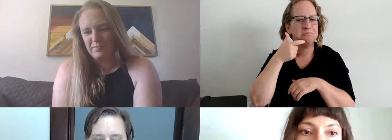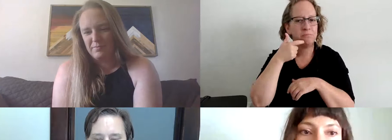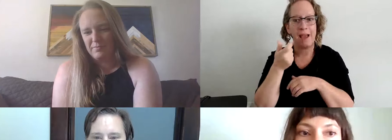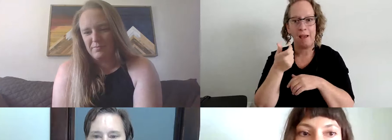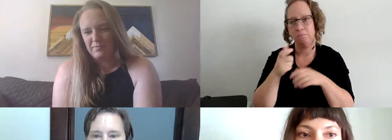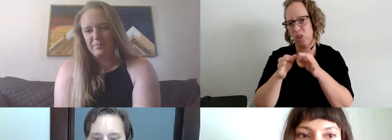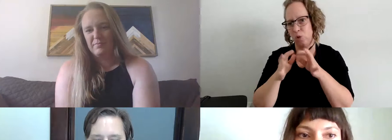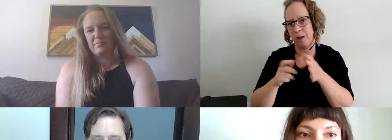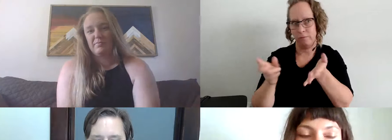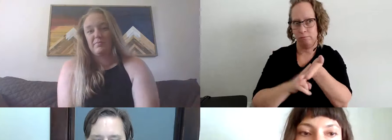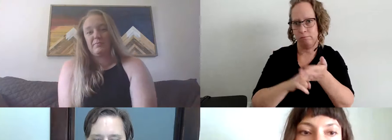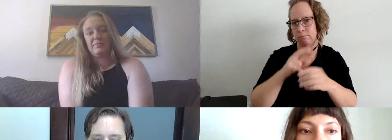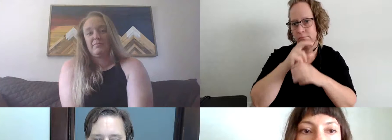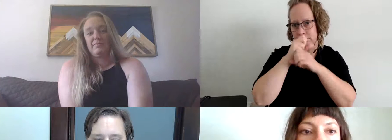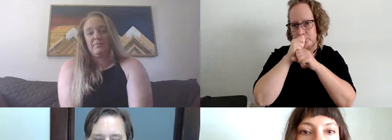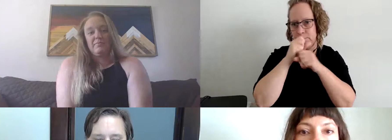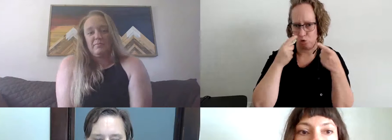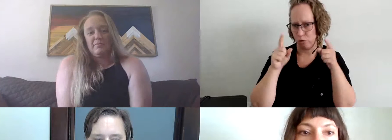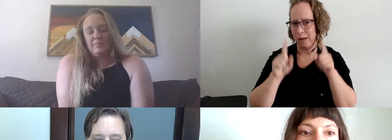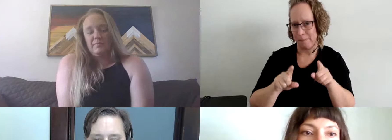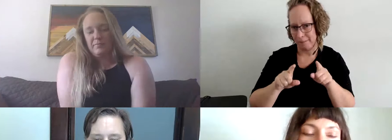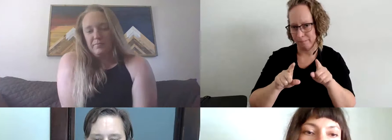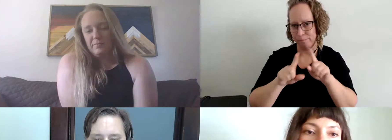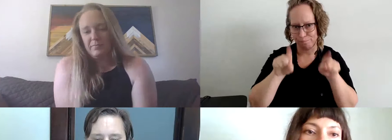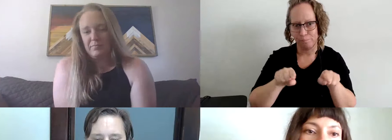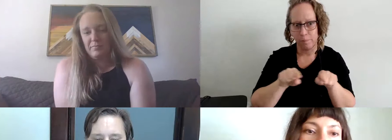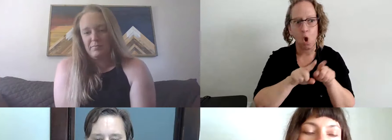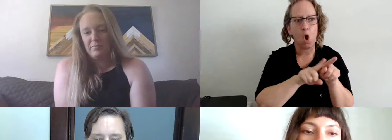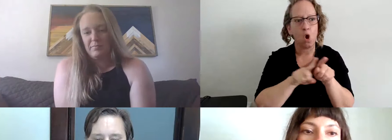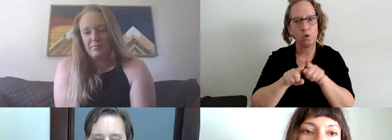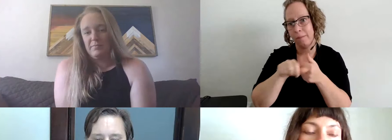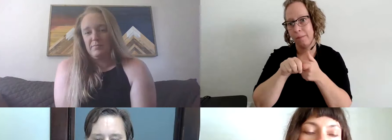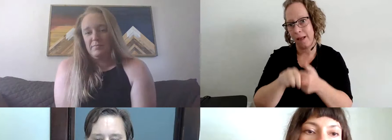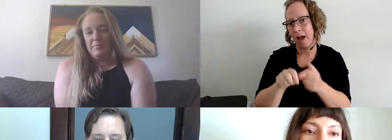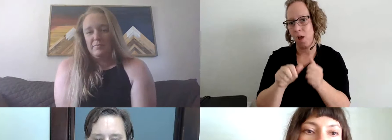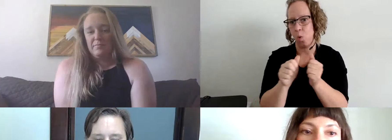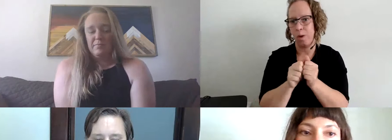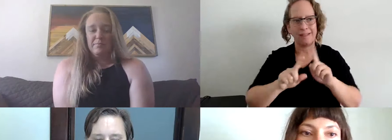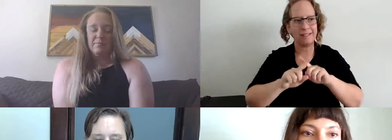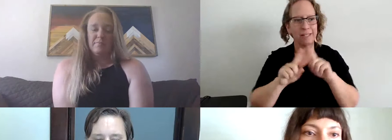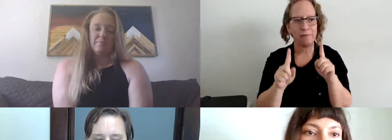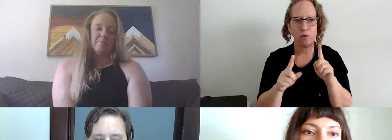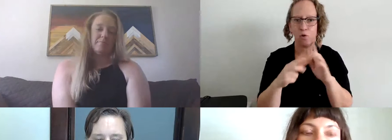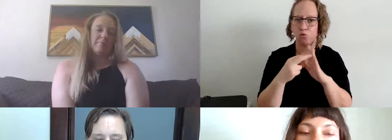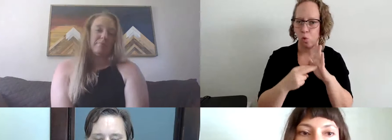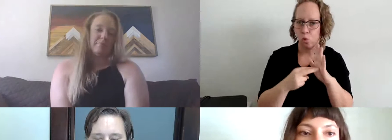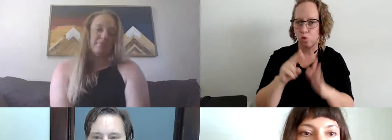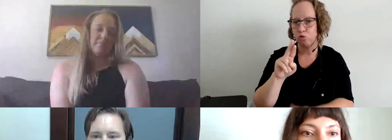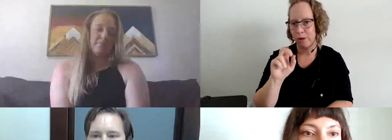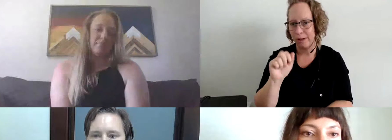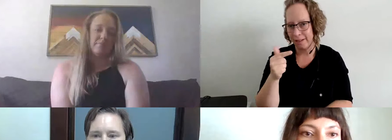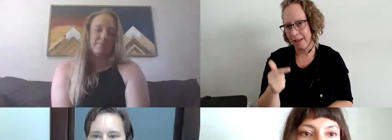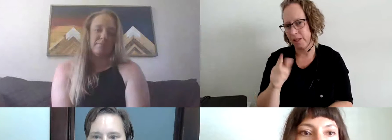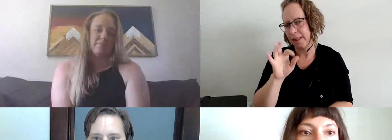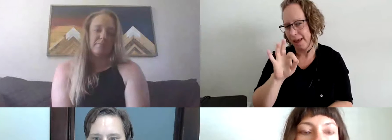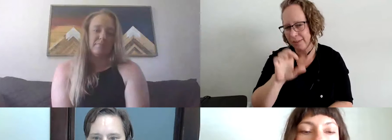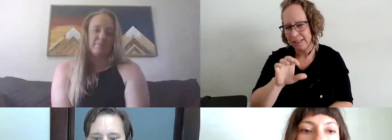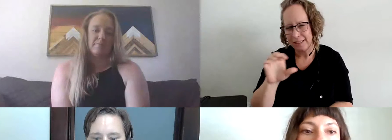sign confidentiality agreement, and they also have to comply with the different rules and regulations,